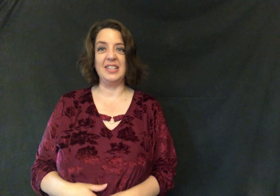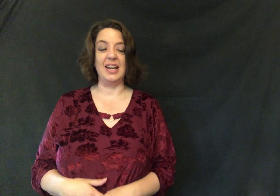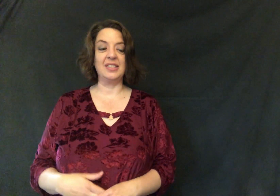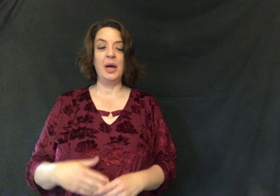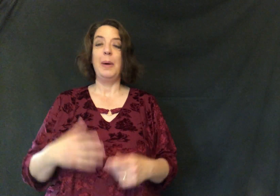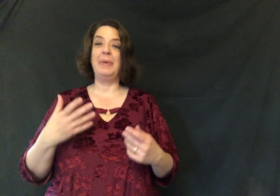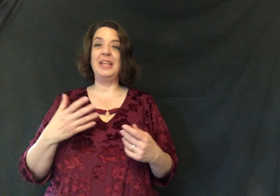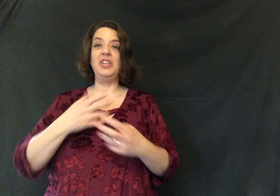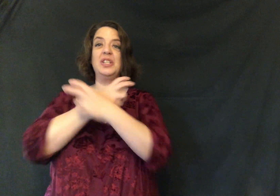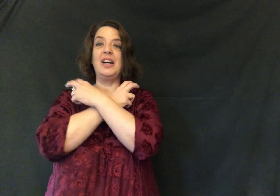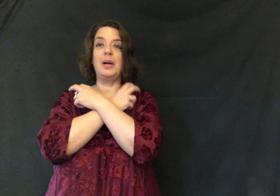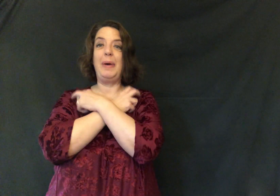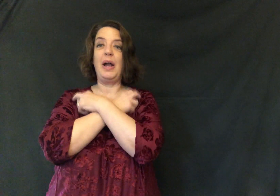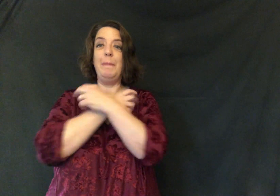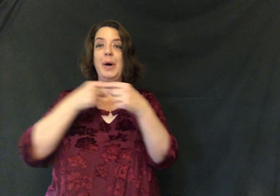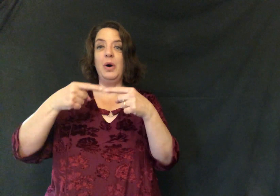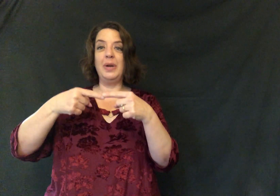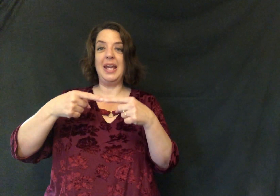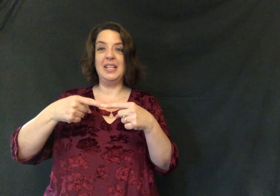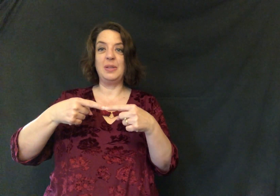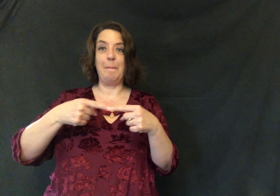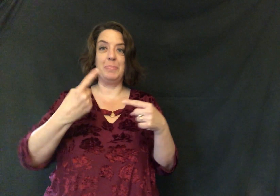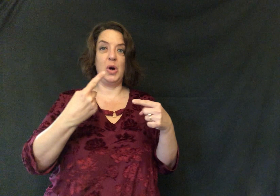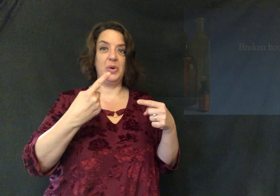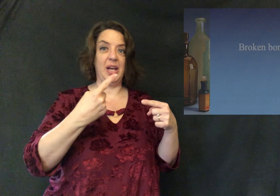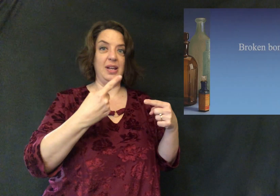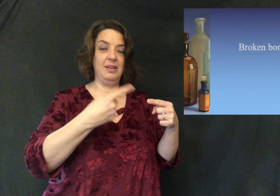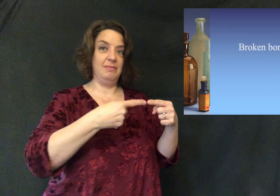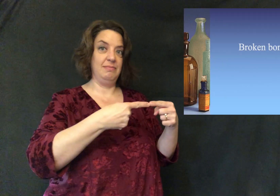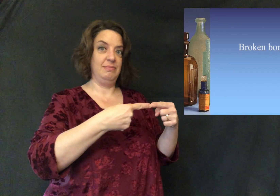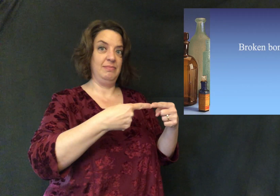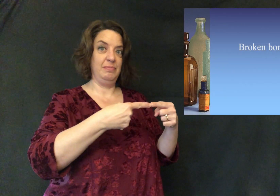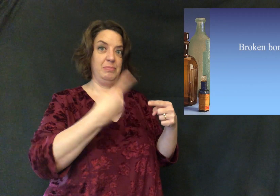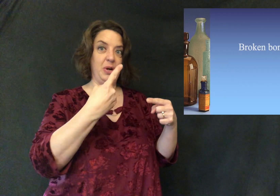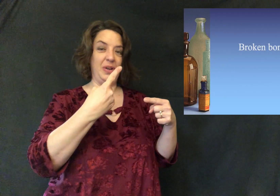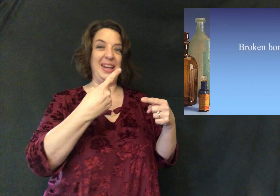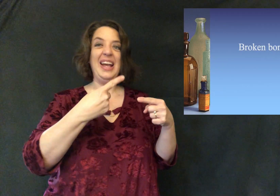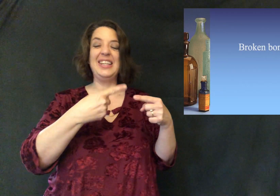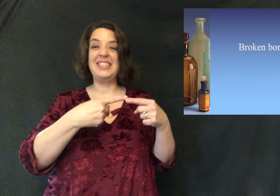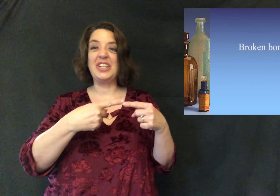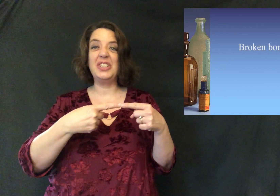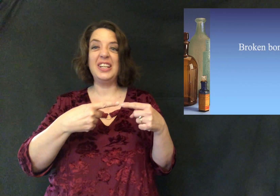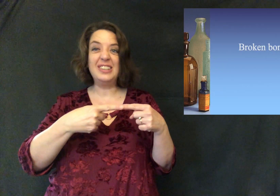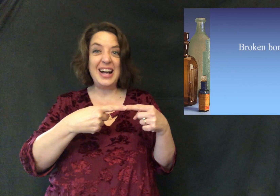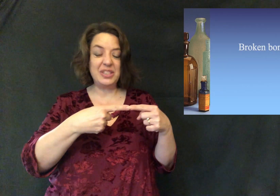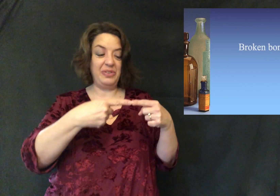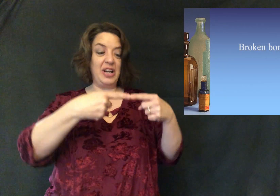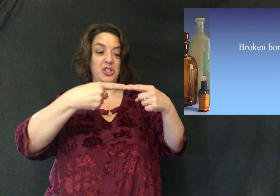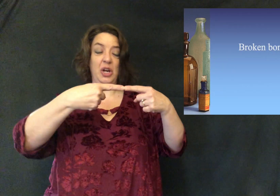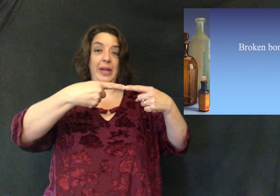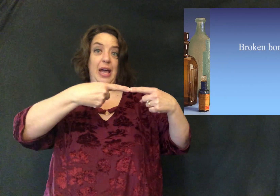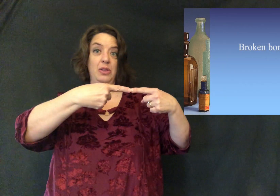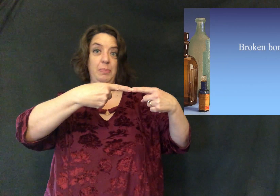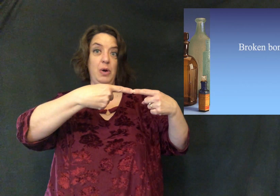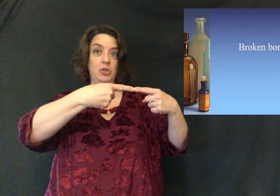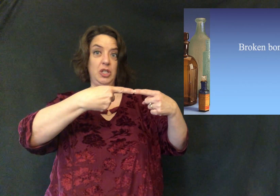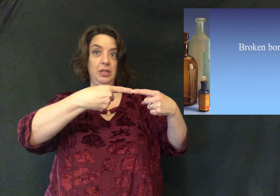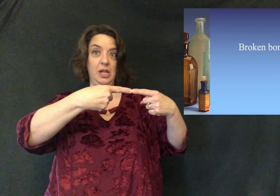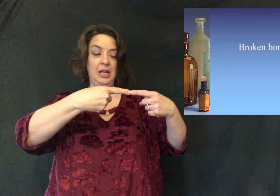context. But then you could talk about a bone is broken. Broken. That's actually a classifier showing how the bone should look,